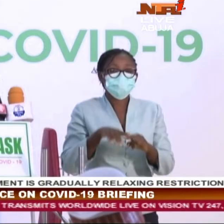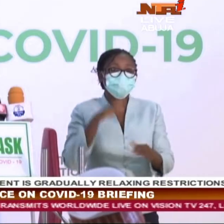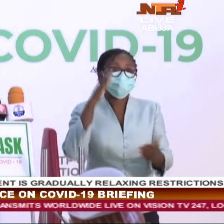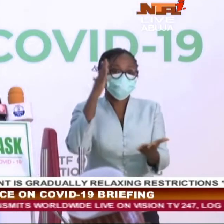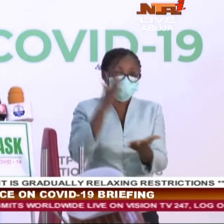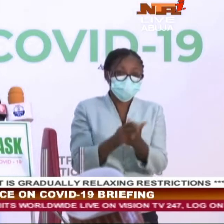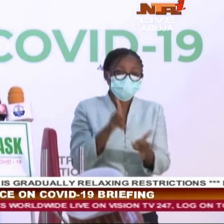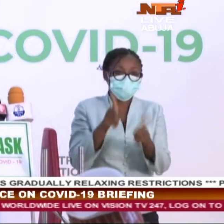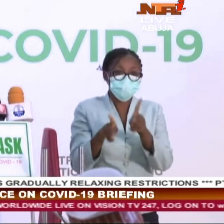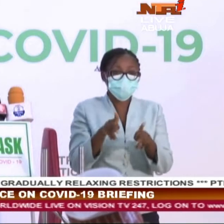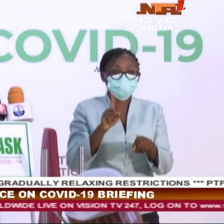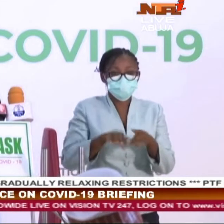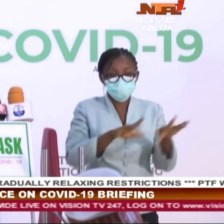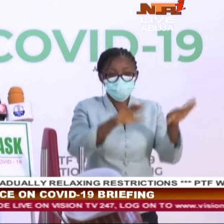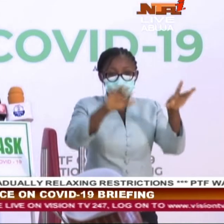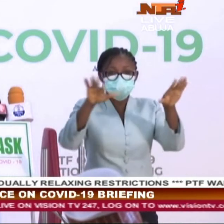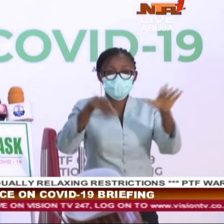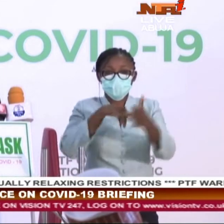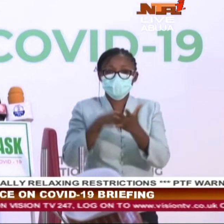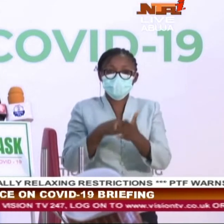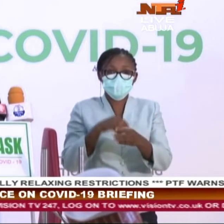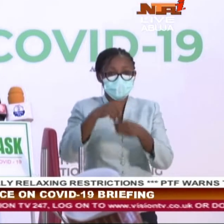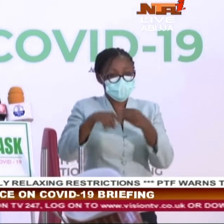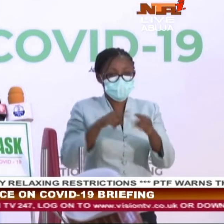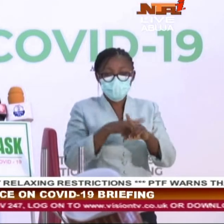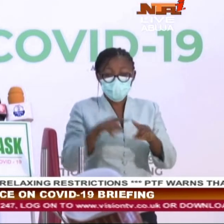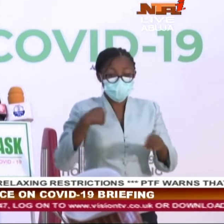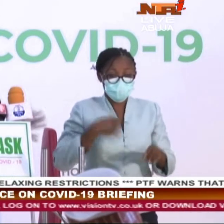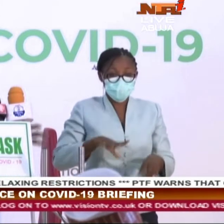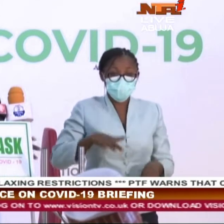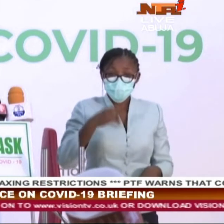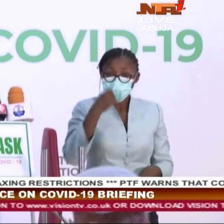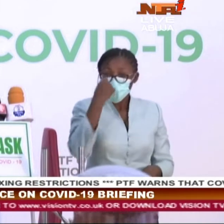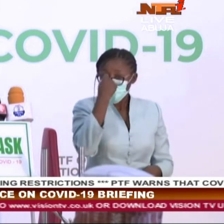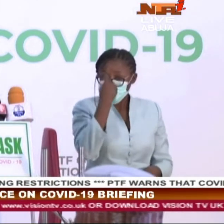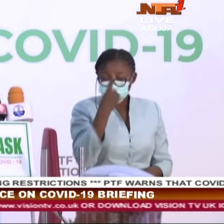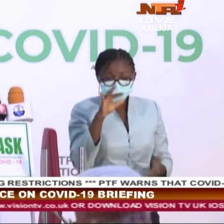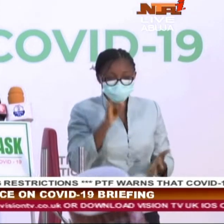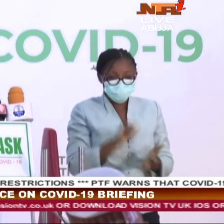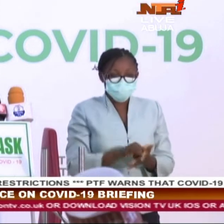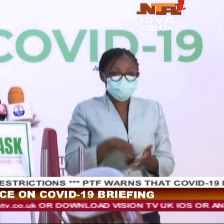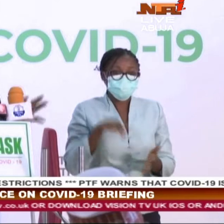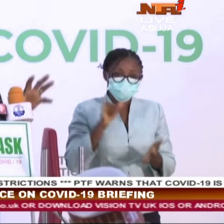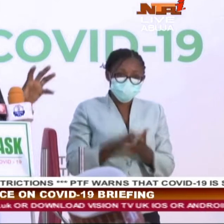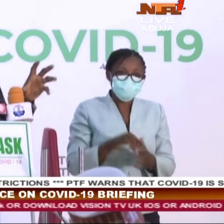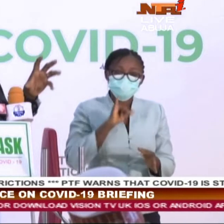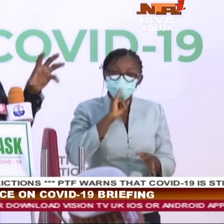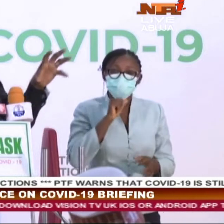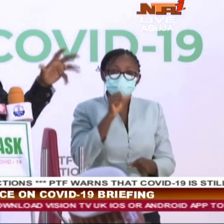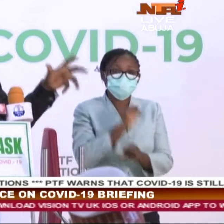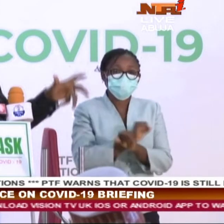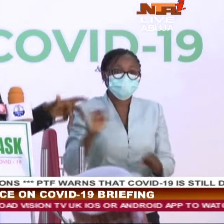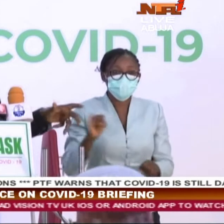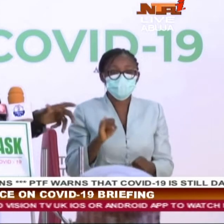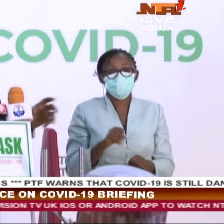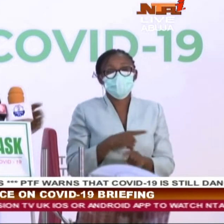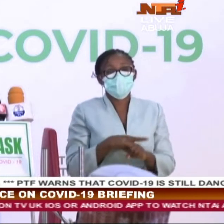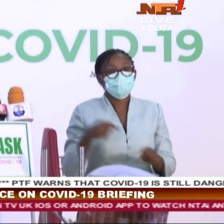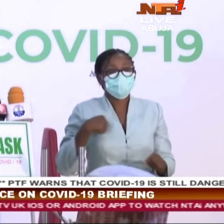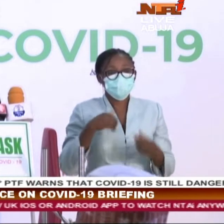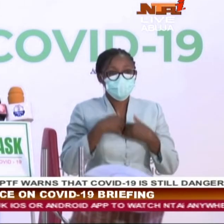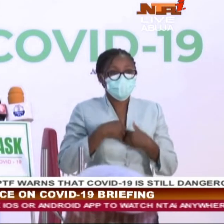the communities. But we found out that it's not working. As a matter of fact, what we succeeded in doing is that we created another